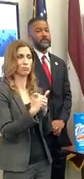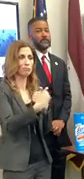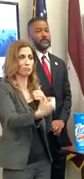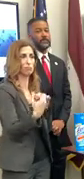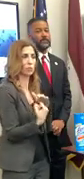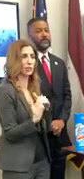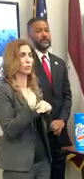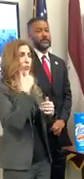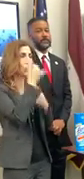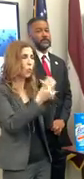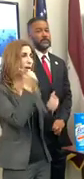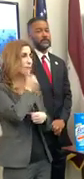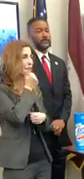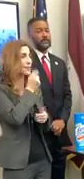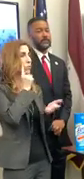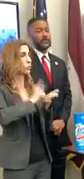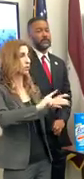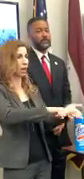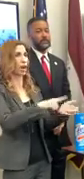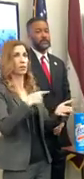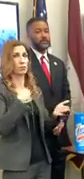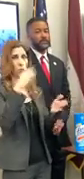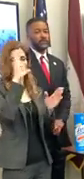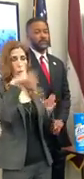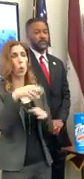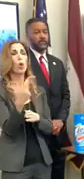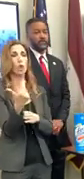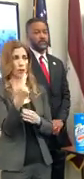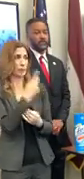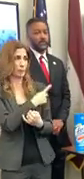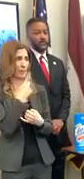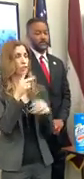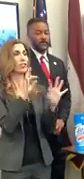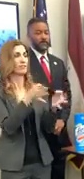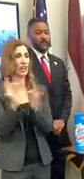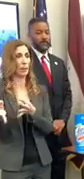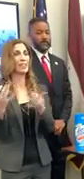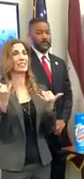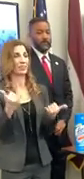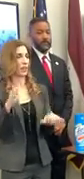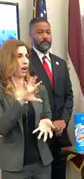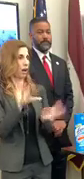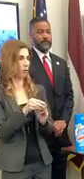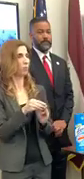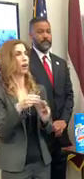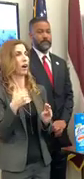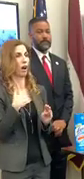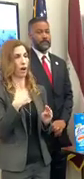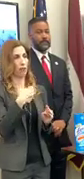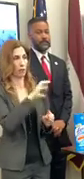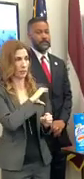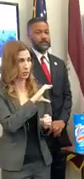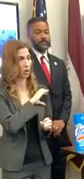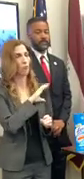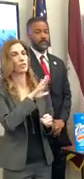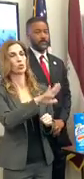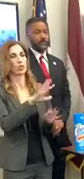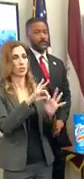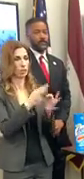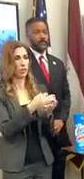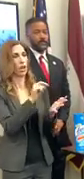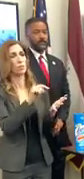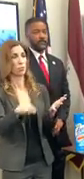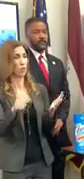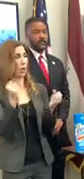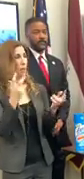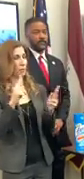you're calling every day to check in on? I mean, we know it was the 13 patients and families, and now you've got the police officer and his family. Is there a number as to